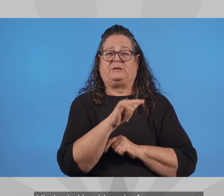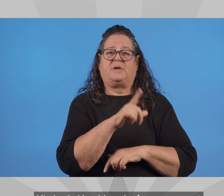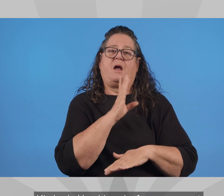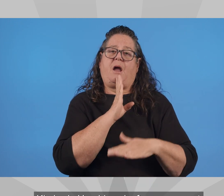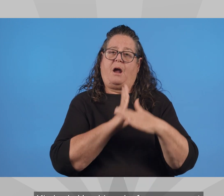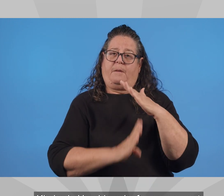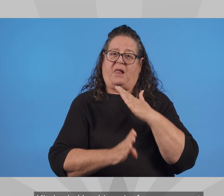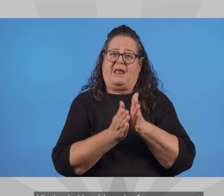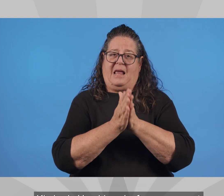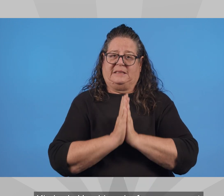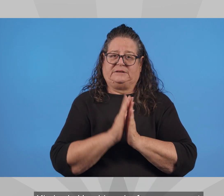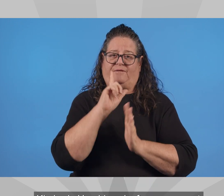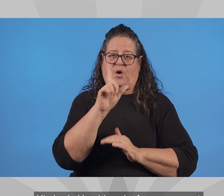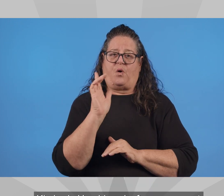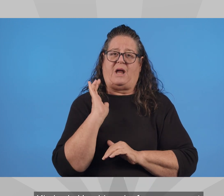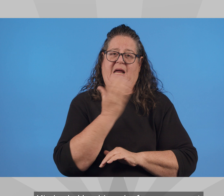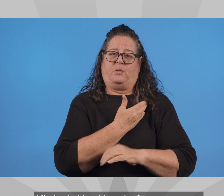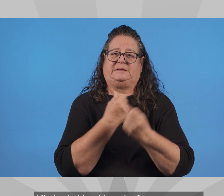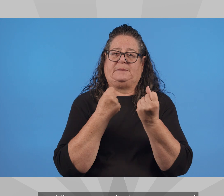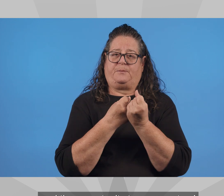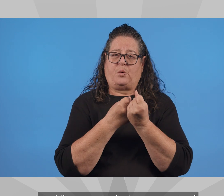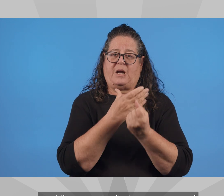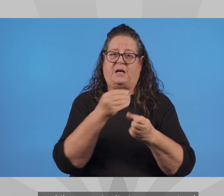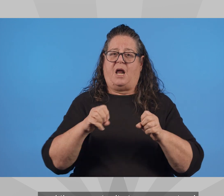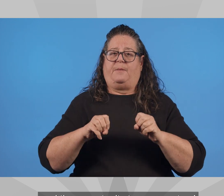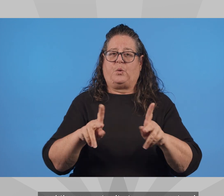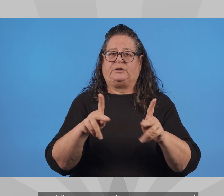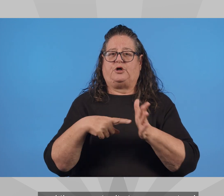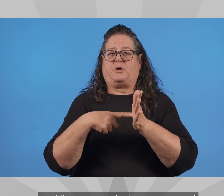Kimberly humbly asks for our support and the opportunity to represent us.